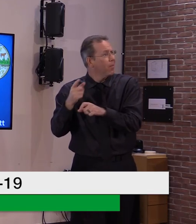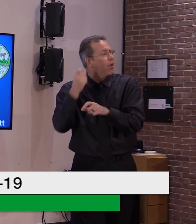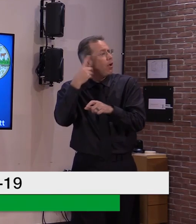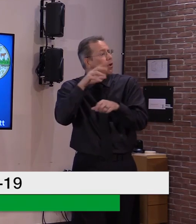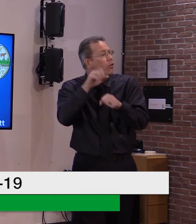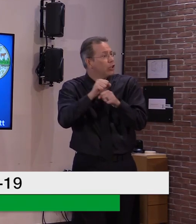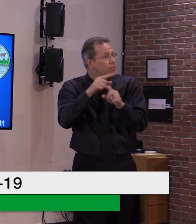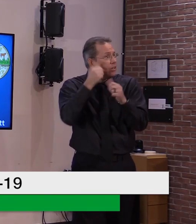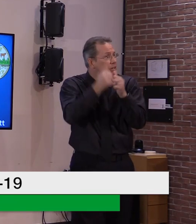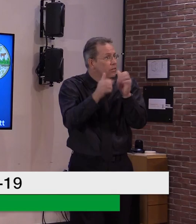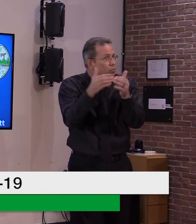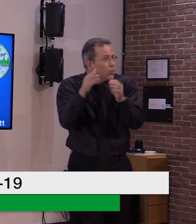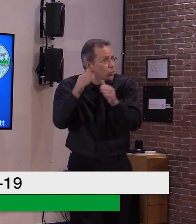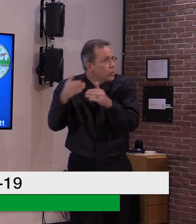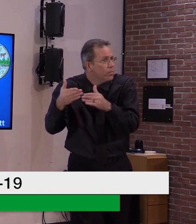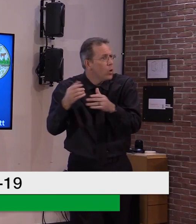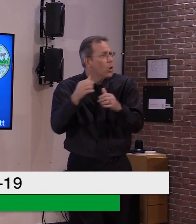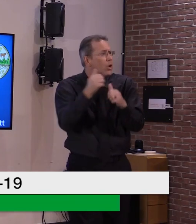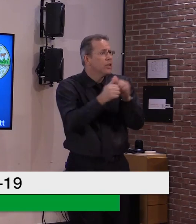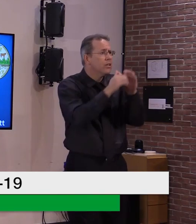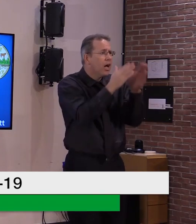considered uh